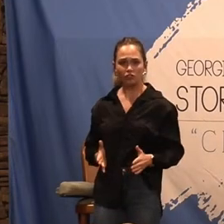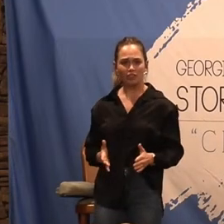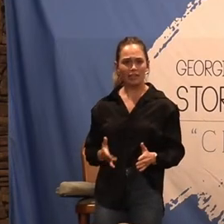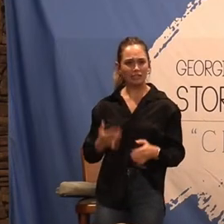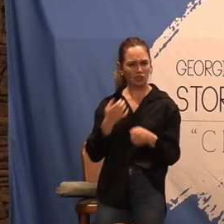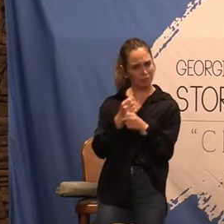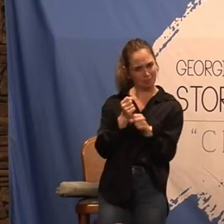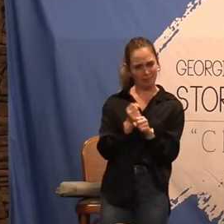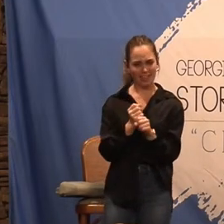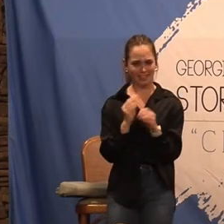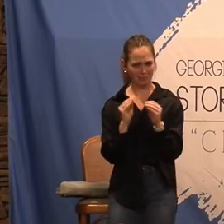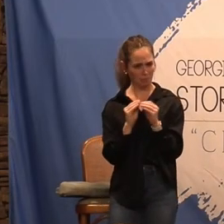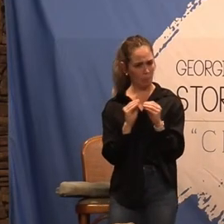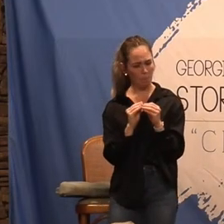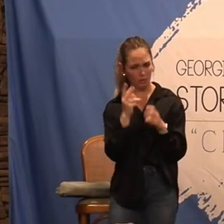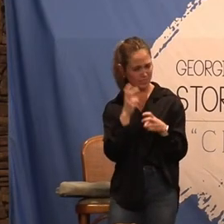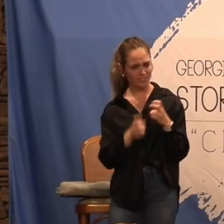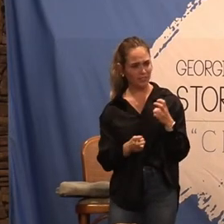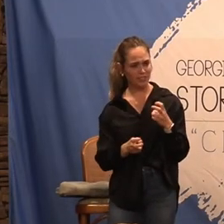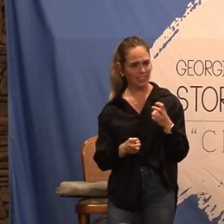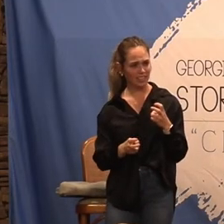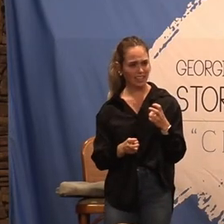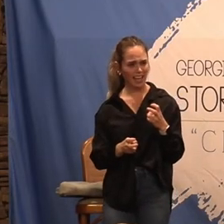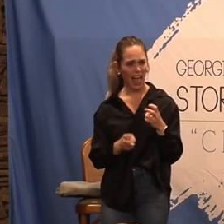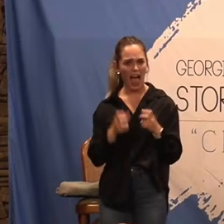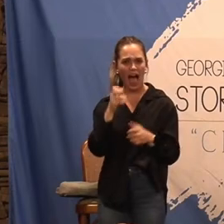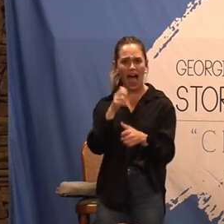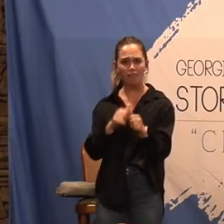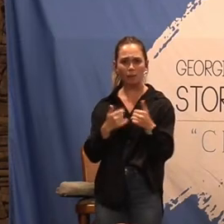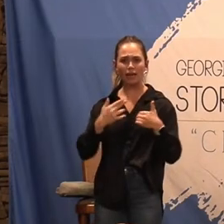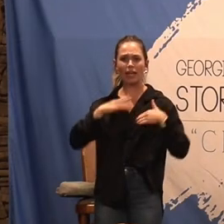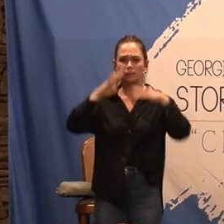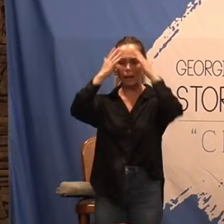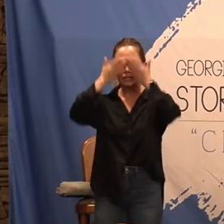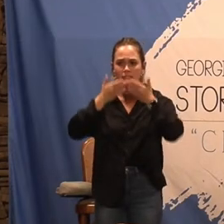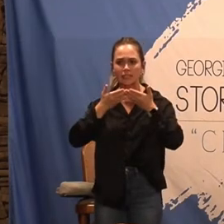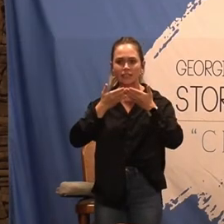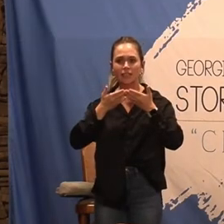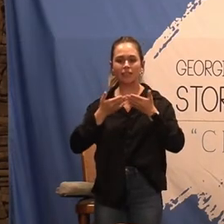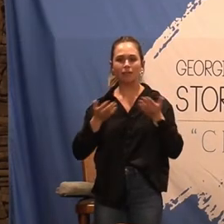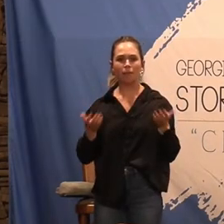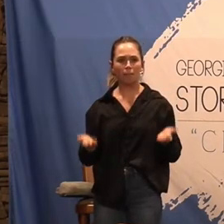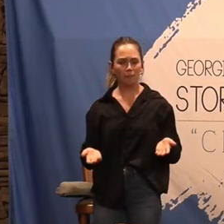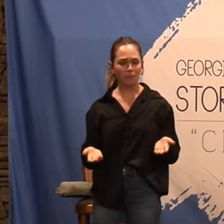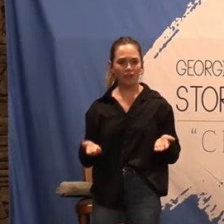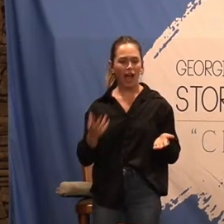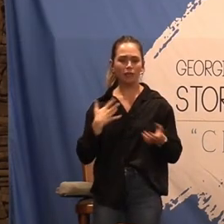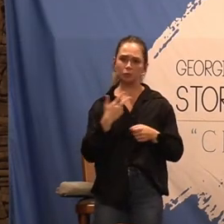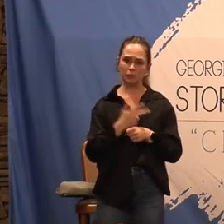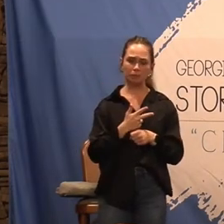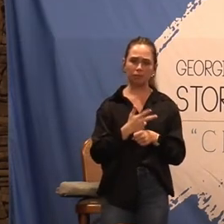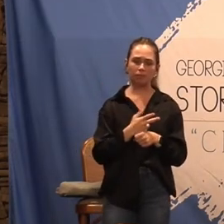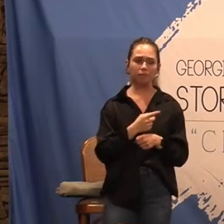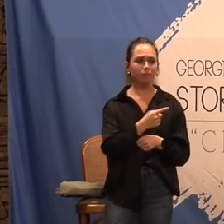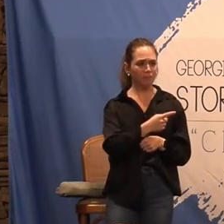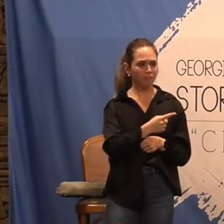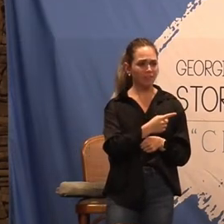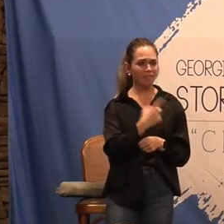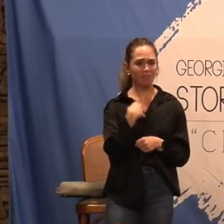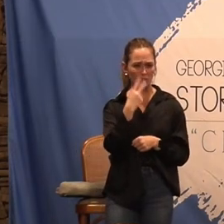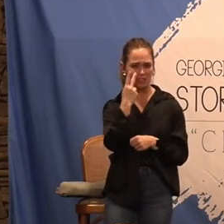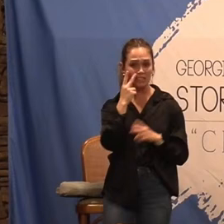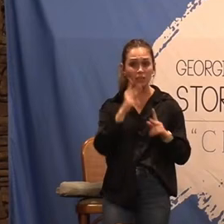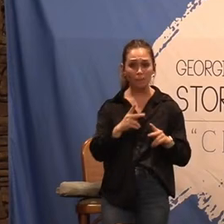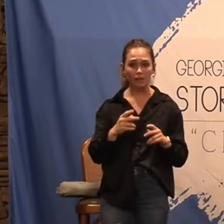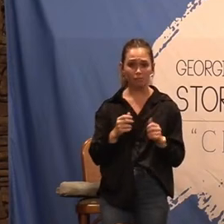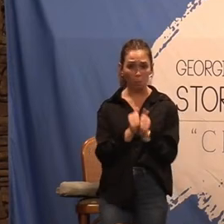make things more difficult, everybody's wearing a mask. In Guatemala, if you see anybody